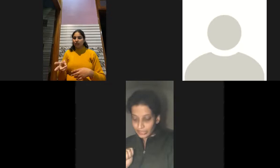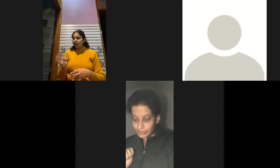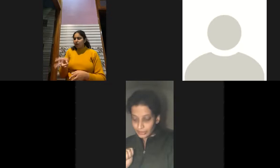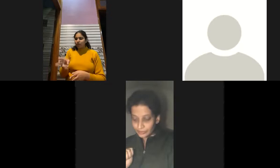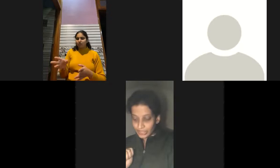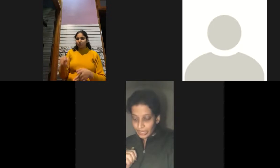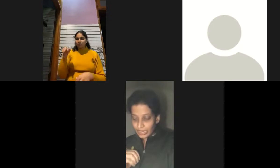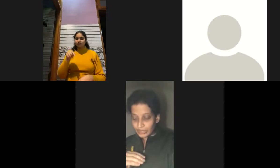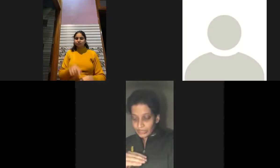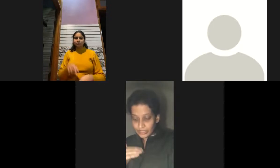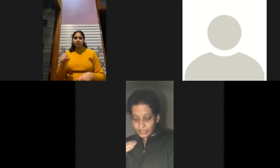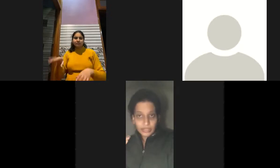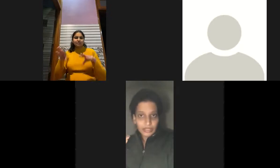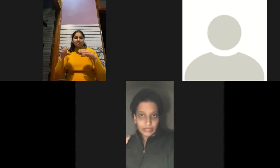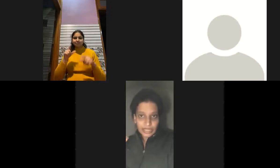the reality